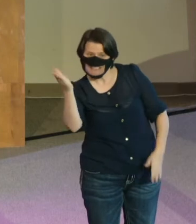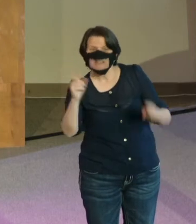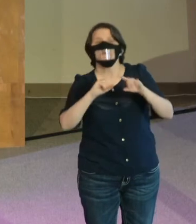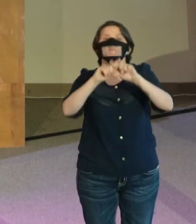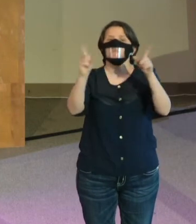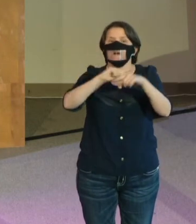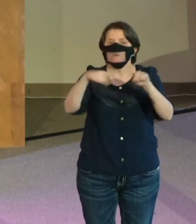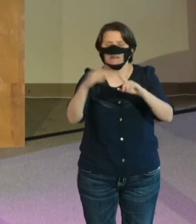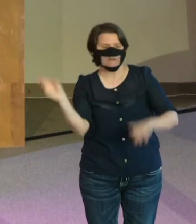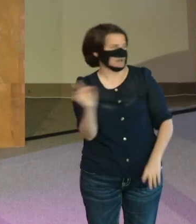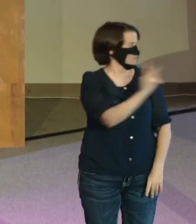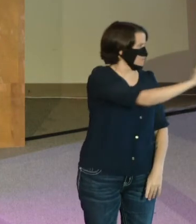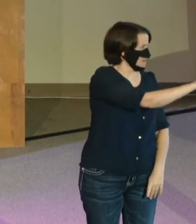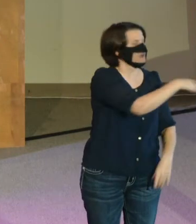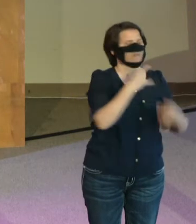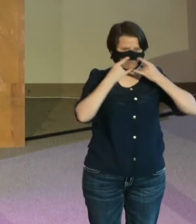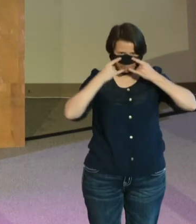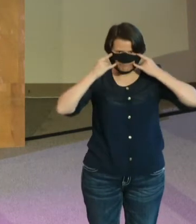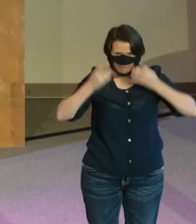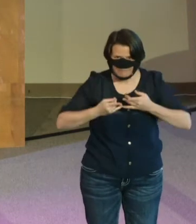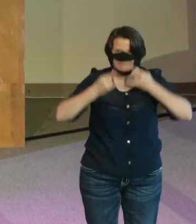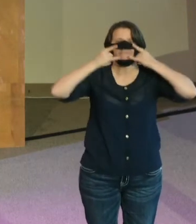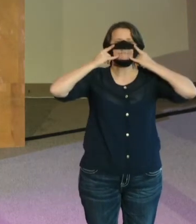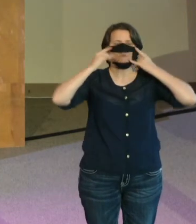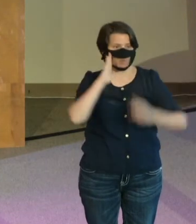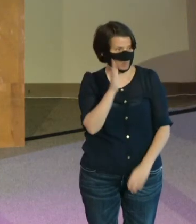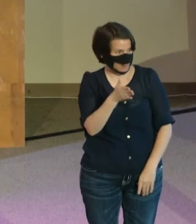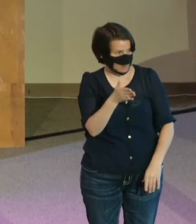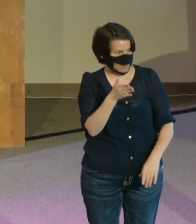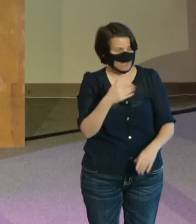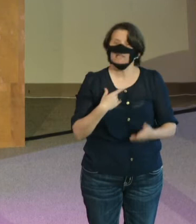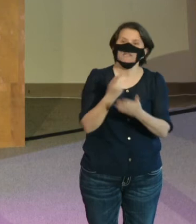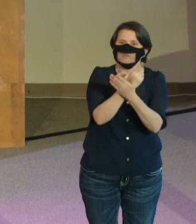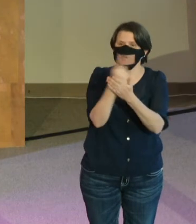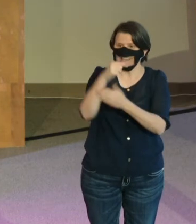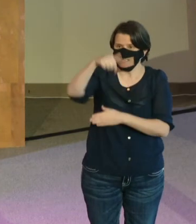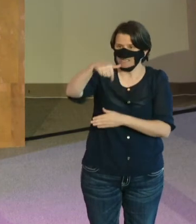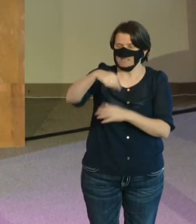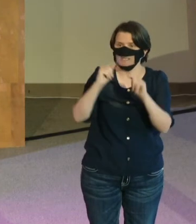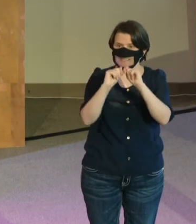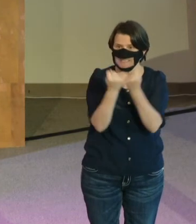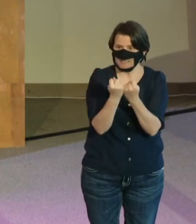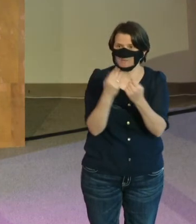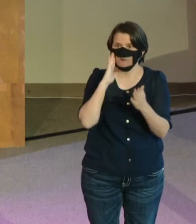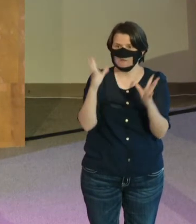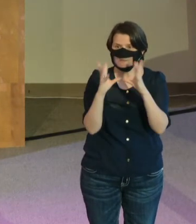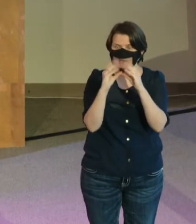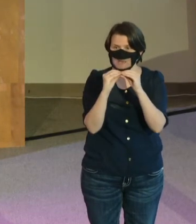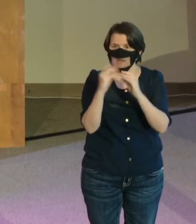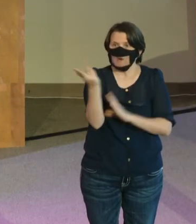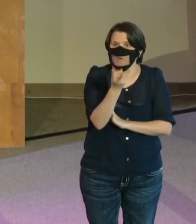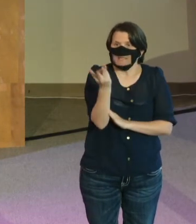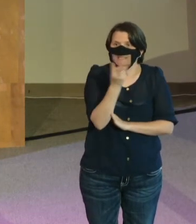put it on again. This week, the team is going to be meeting on Wednesday and just really carving